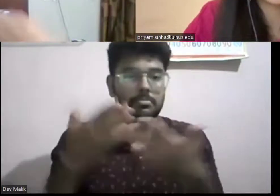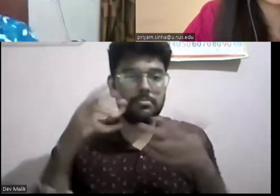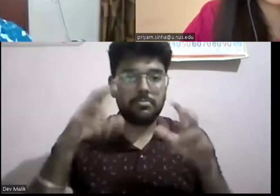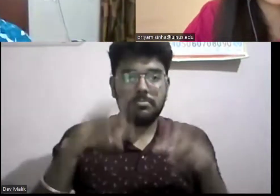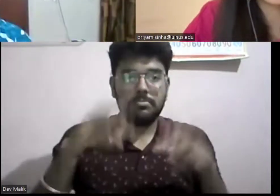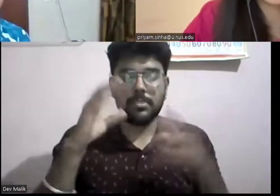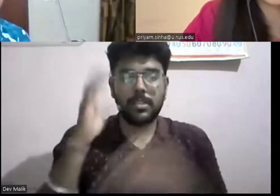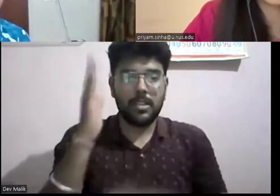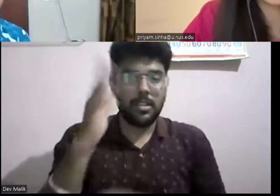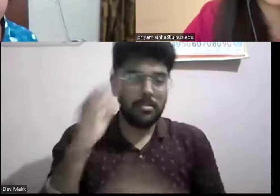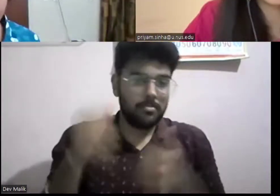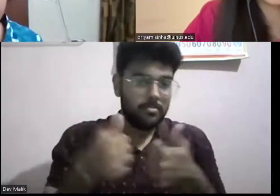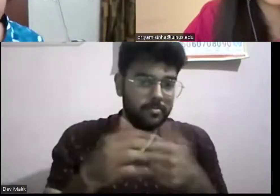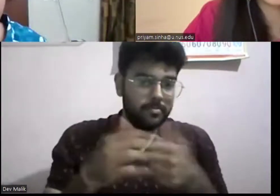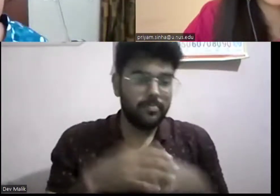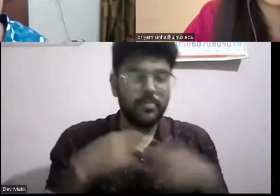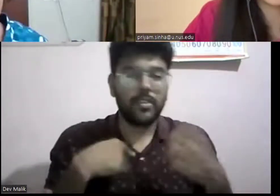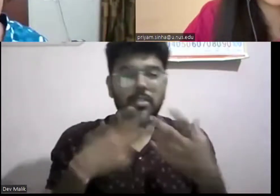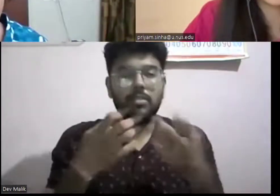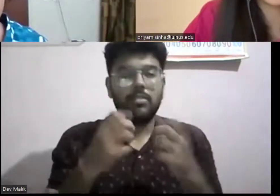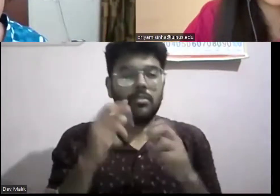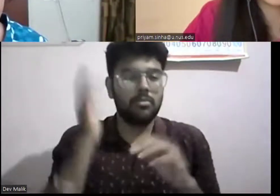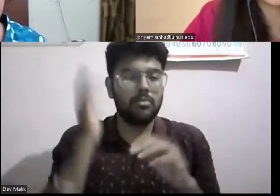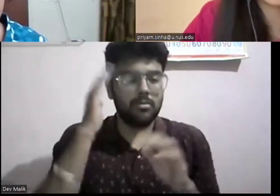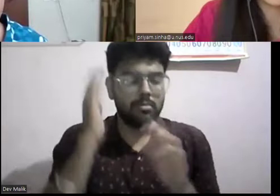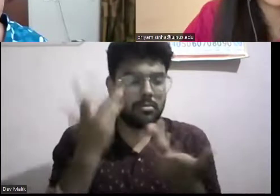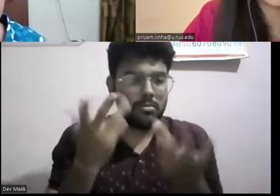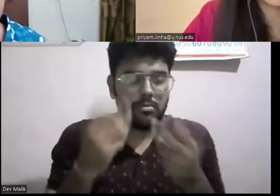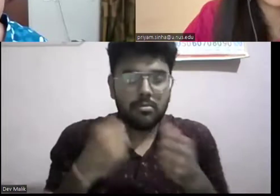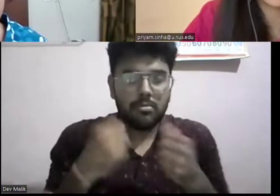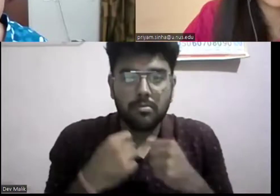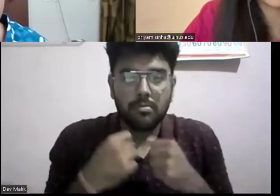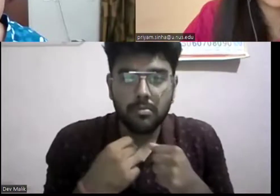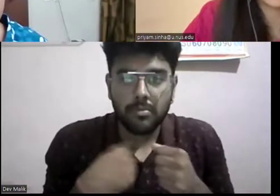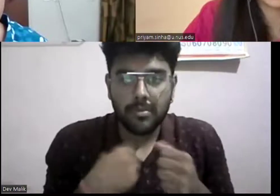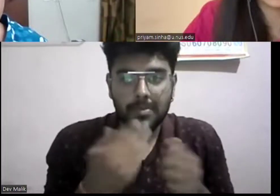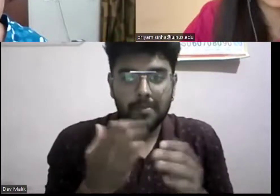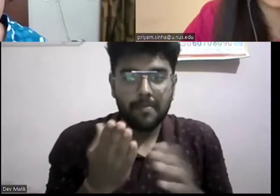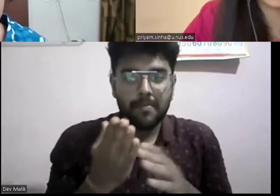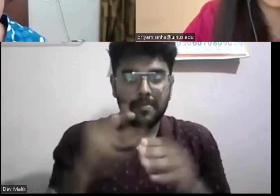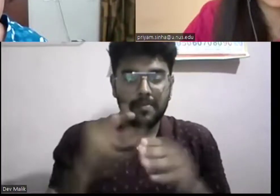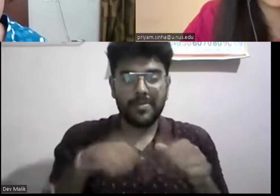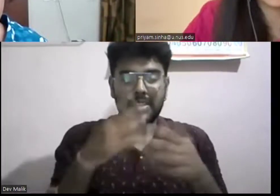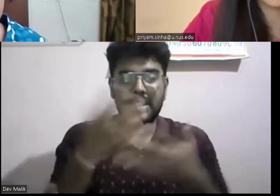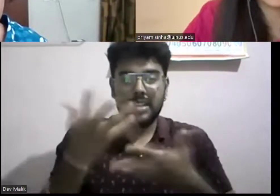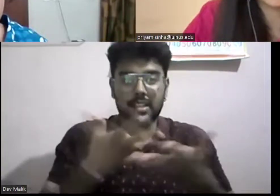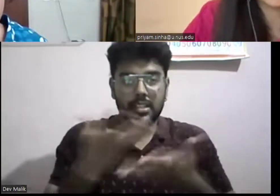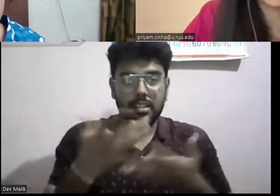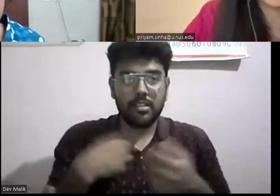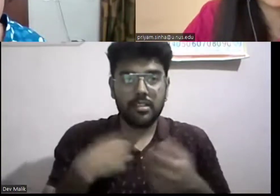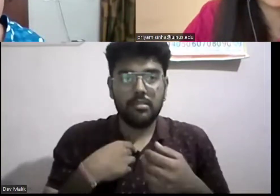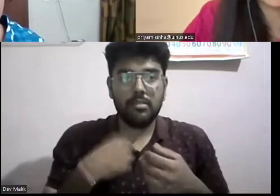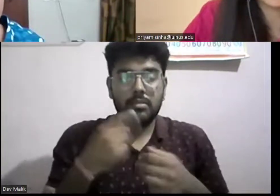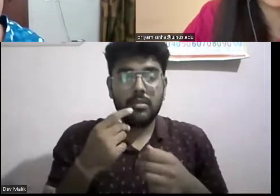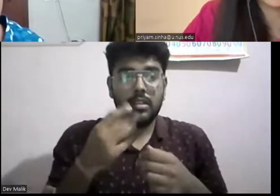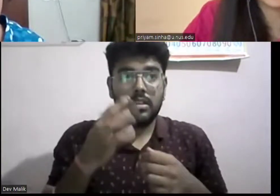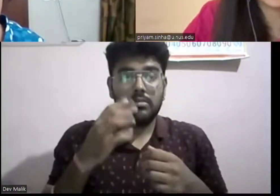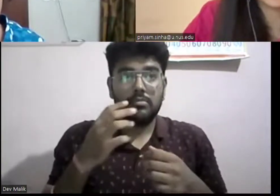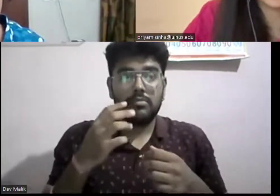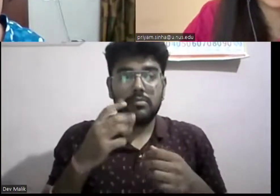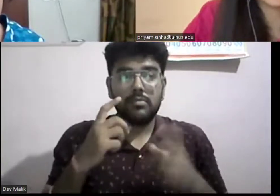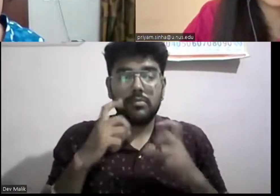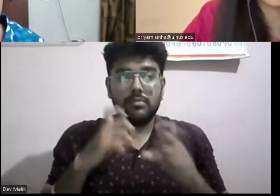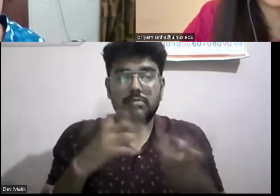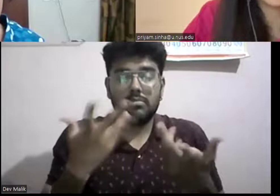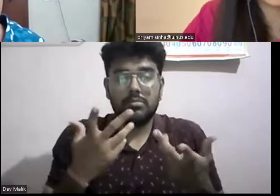to, I think I got the gist of what we were discussing today. But my primary concern is when you said that